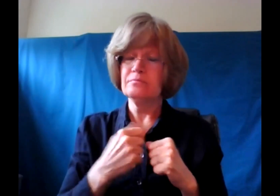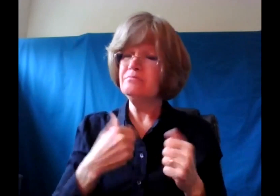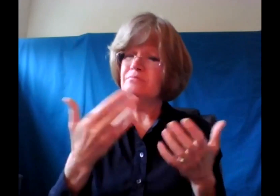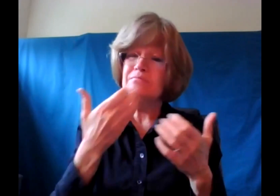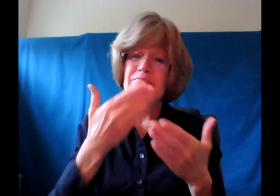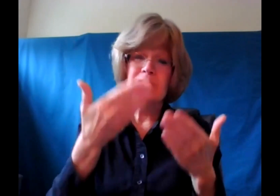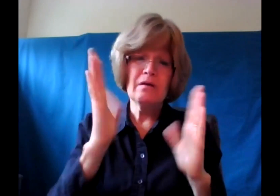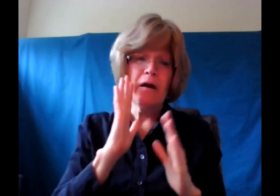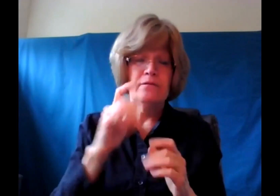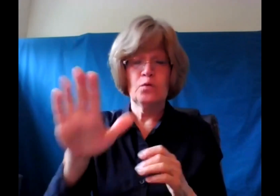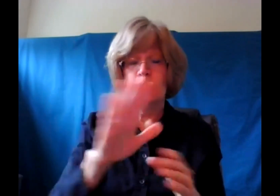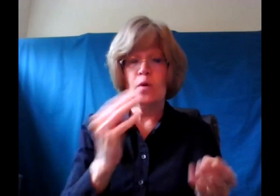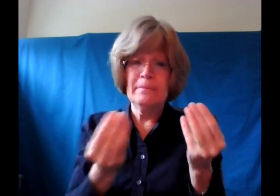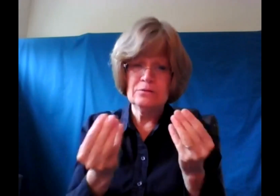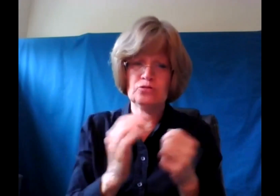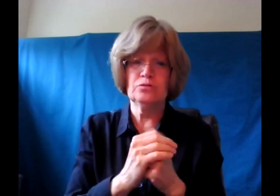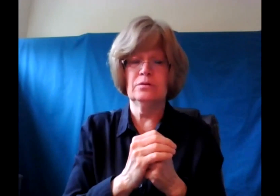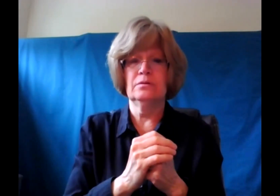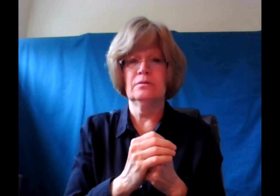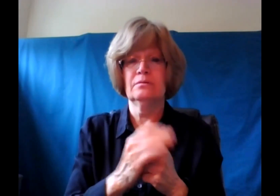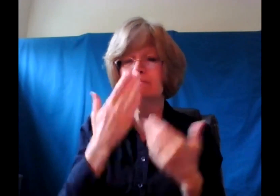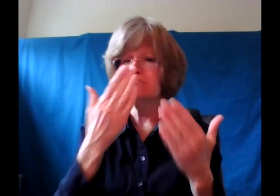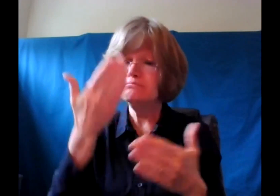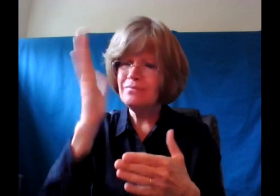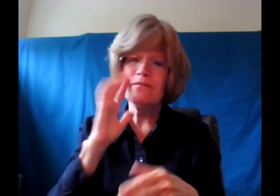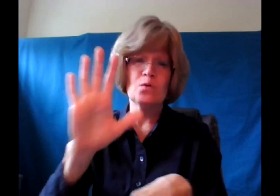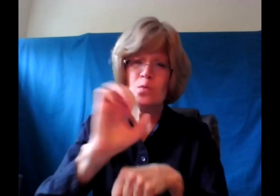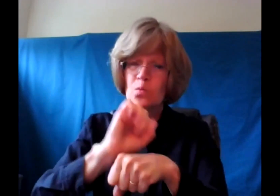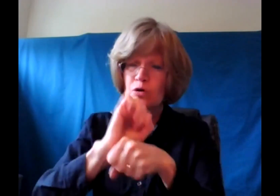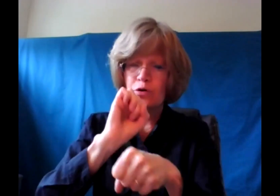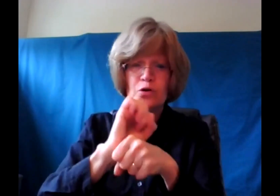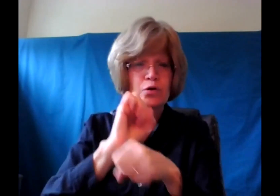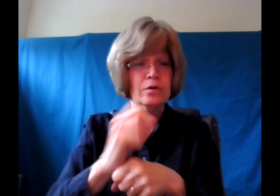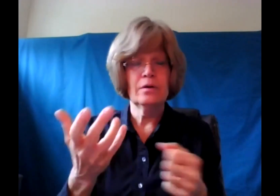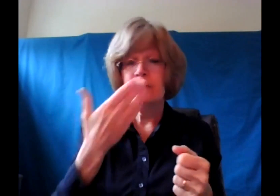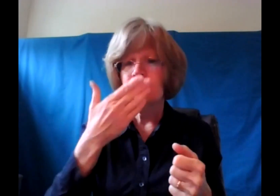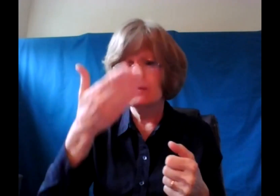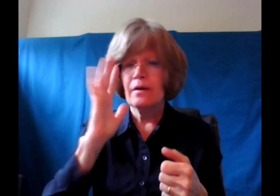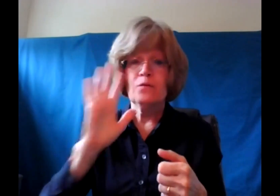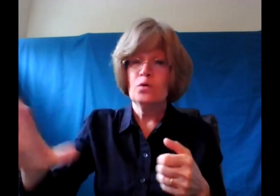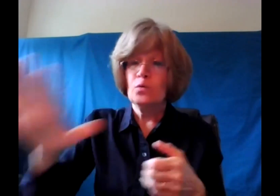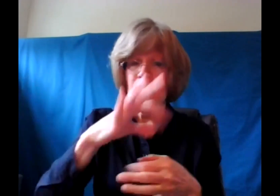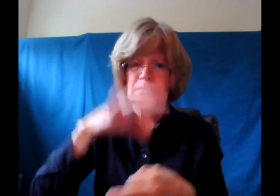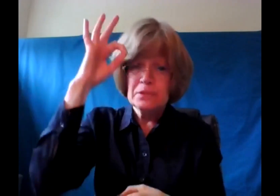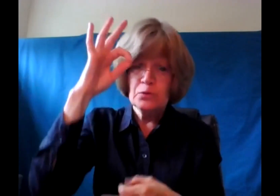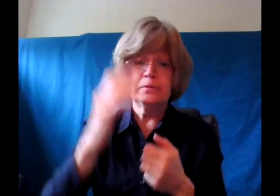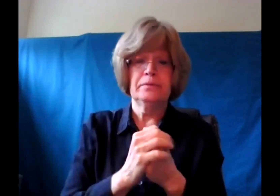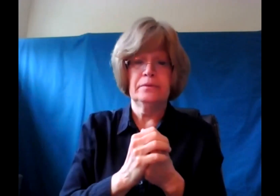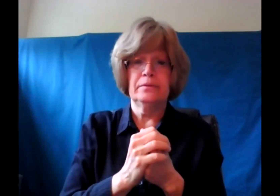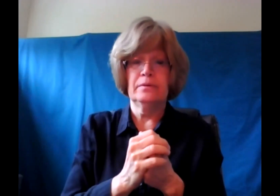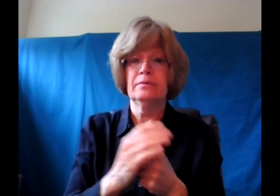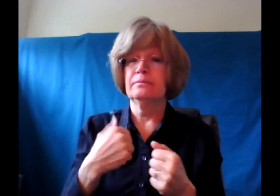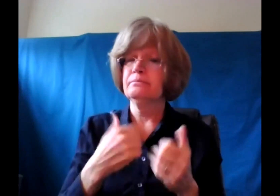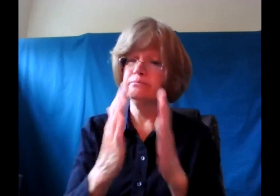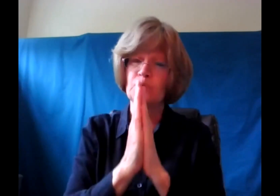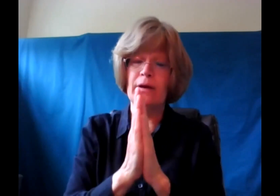God for your ministry. I thank God for your work. I thank God for your spirit. And